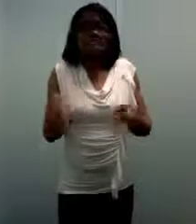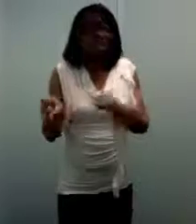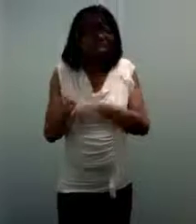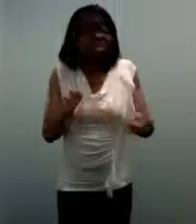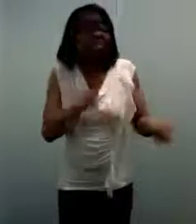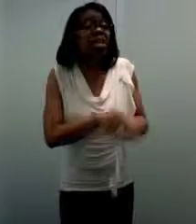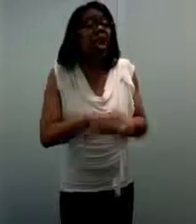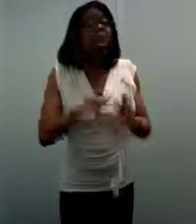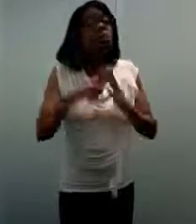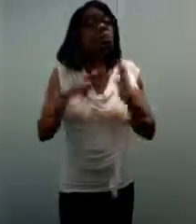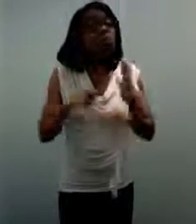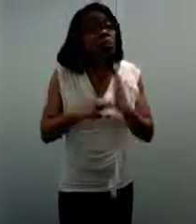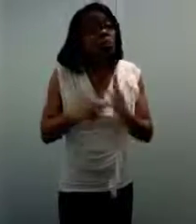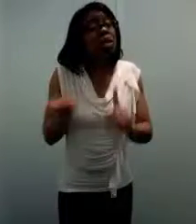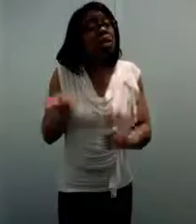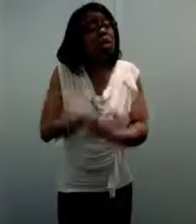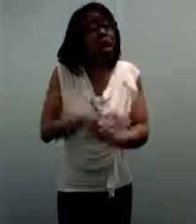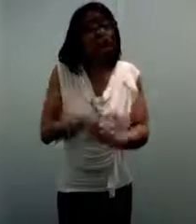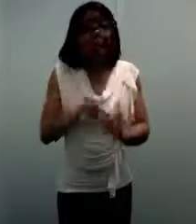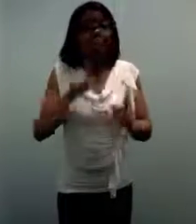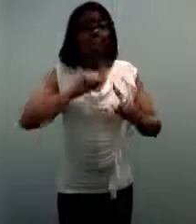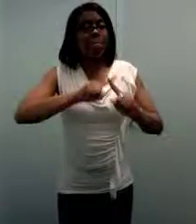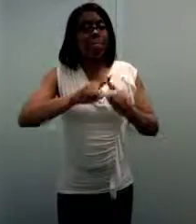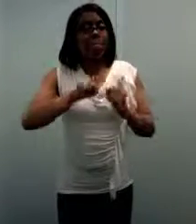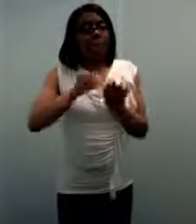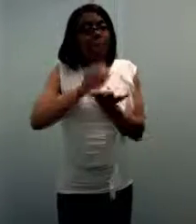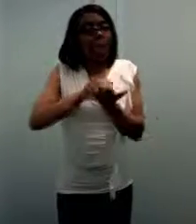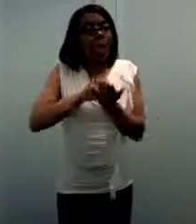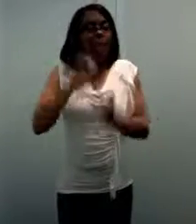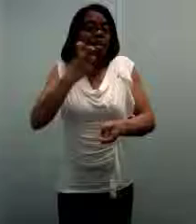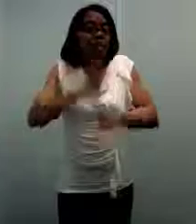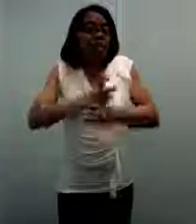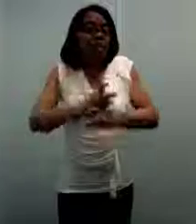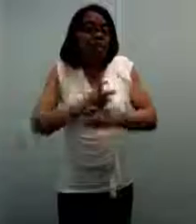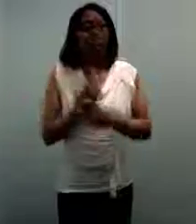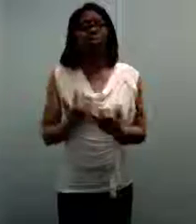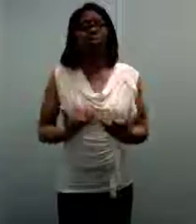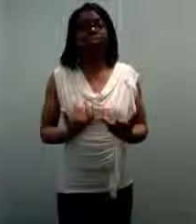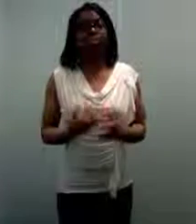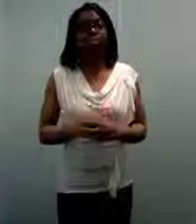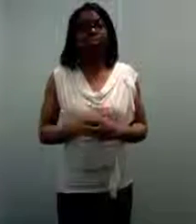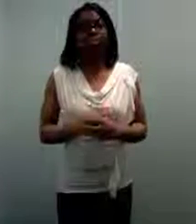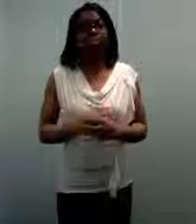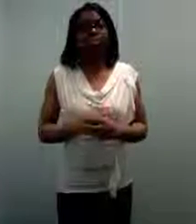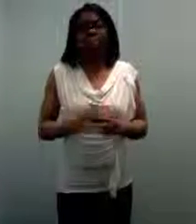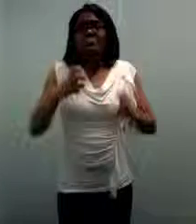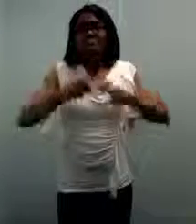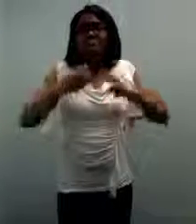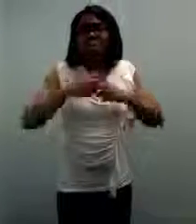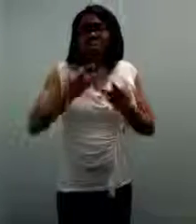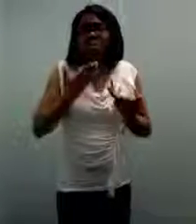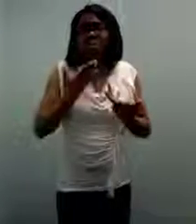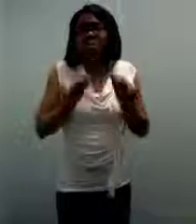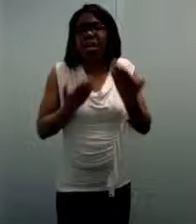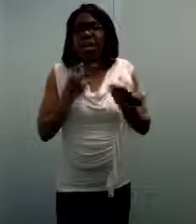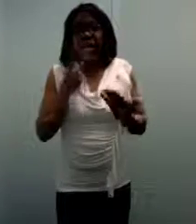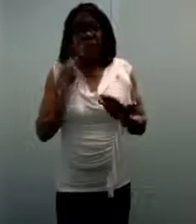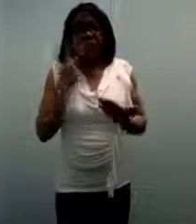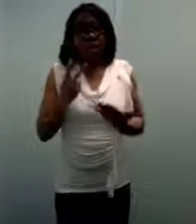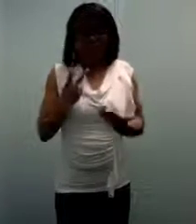applied, calculations harder. And problems in the real world look knotty and horrible like this. They've got hair all over